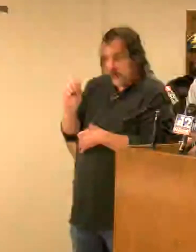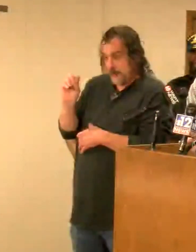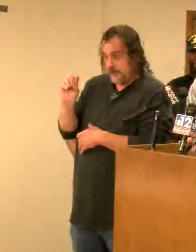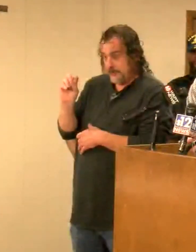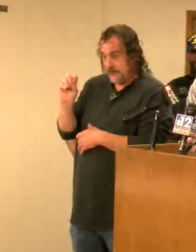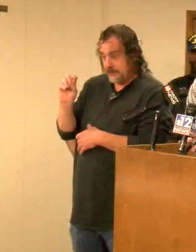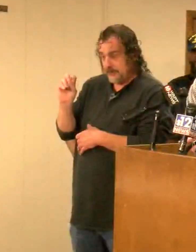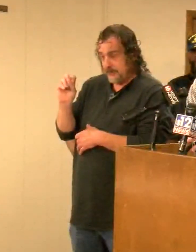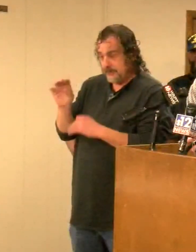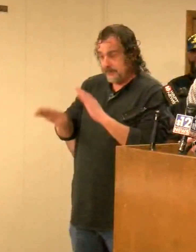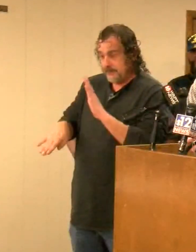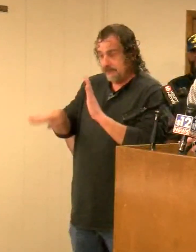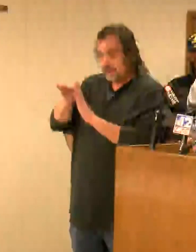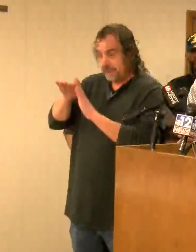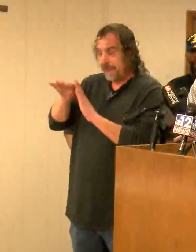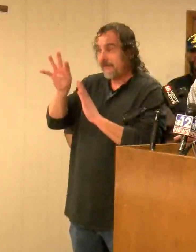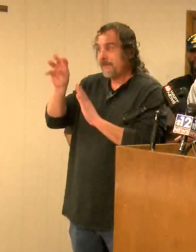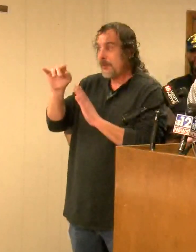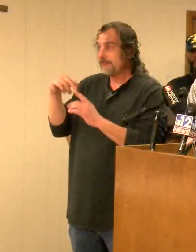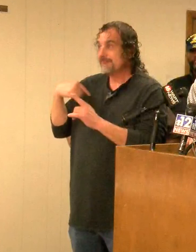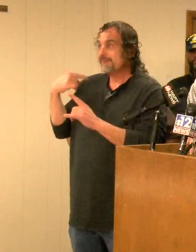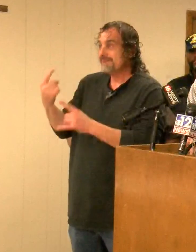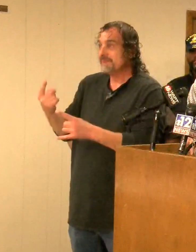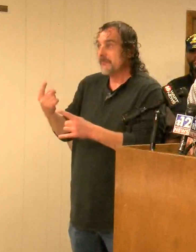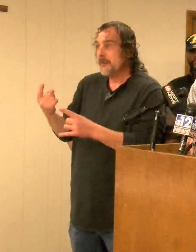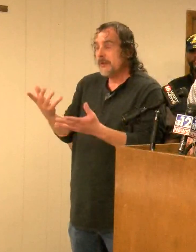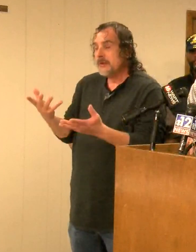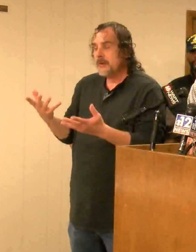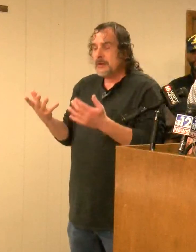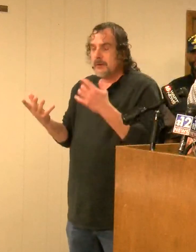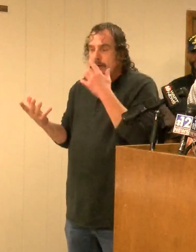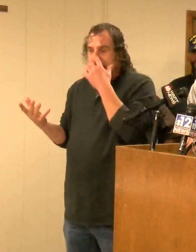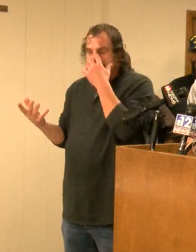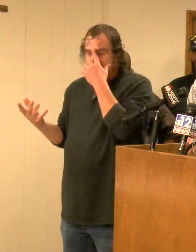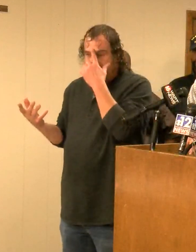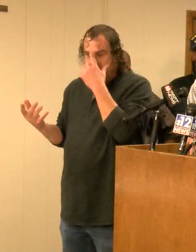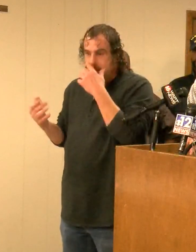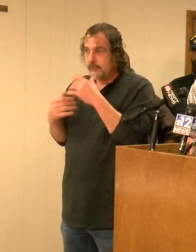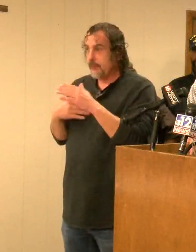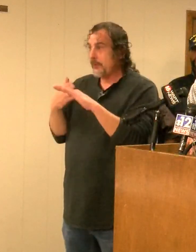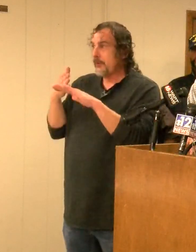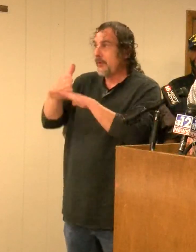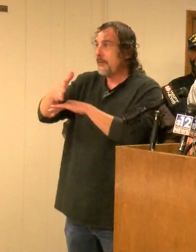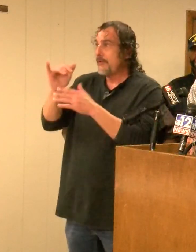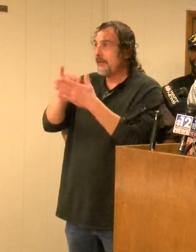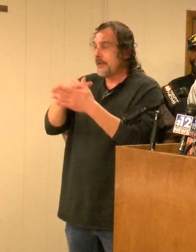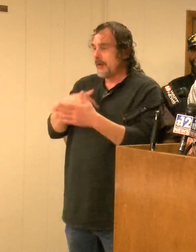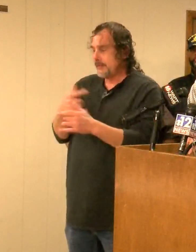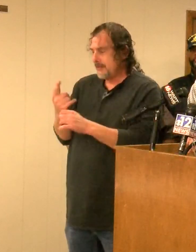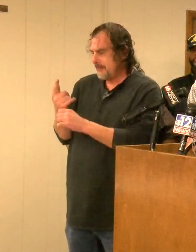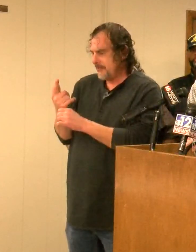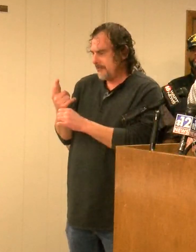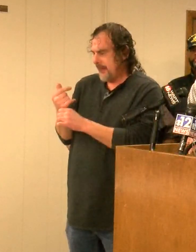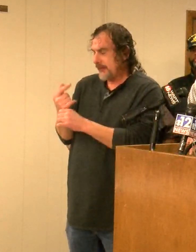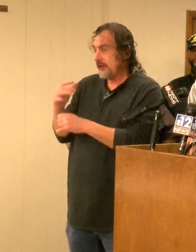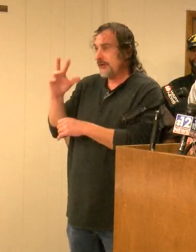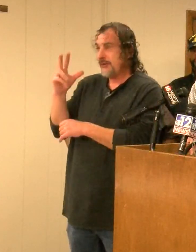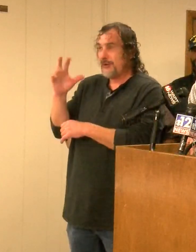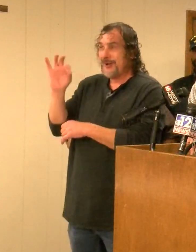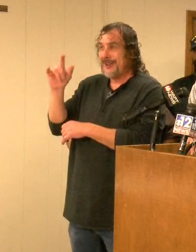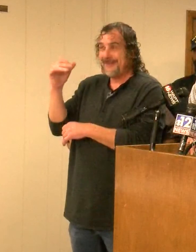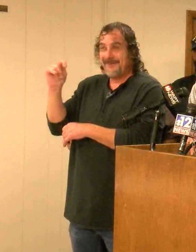42, all-time record. So we have surpassed what it was last year at 39 feet. You got a lot